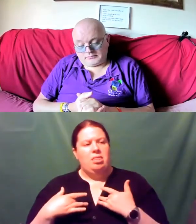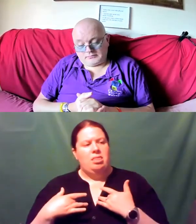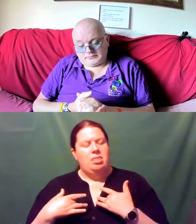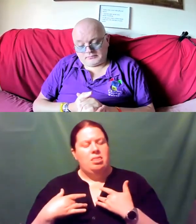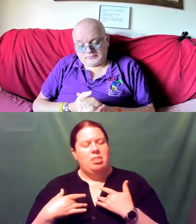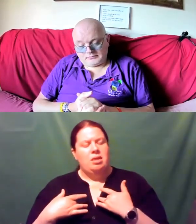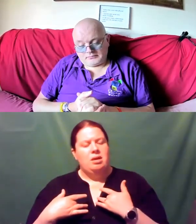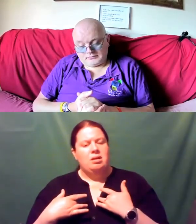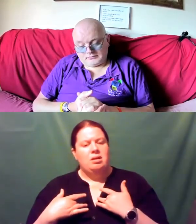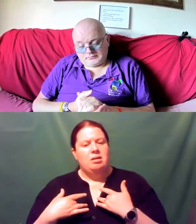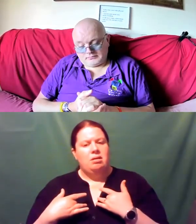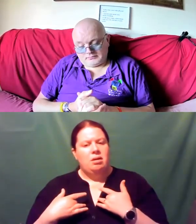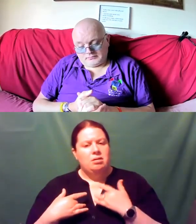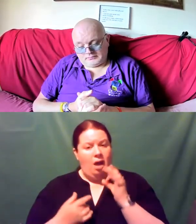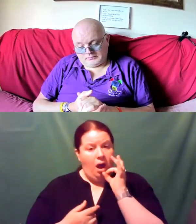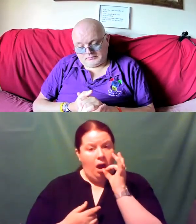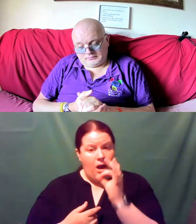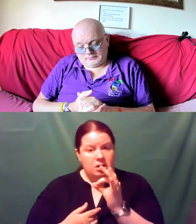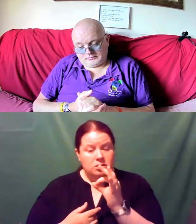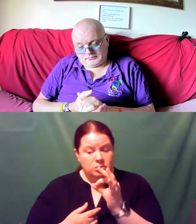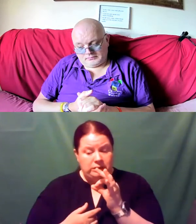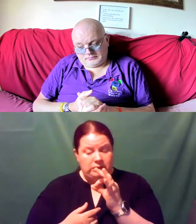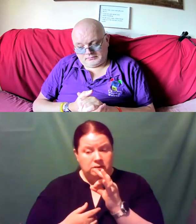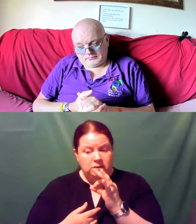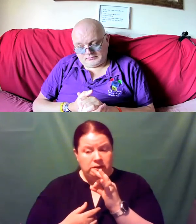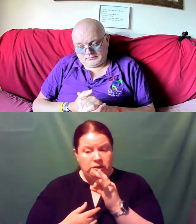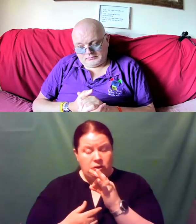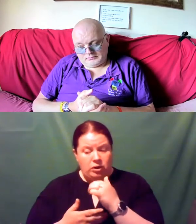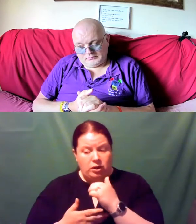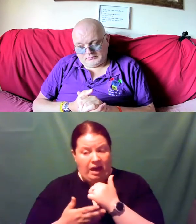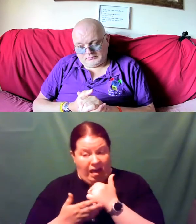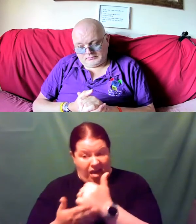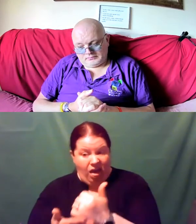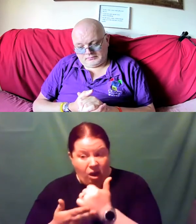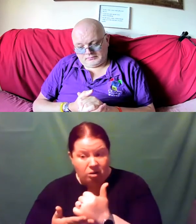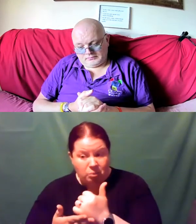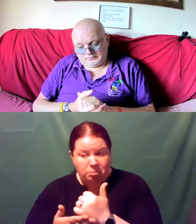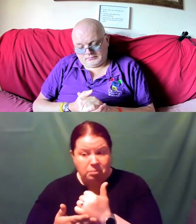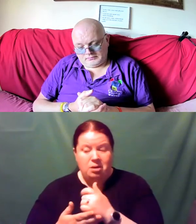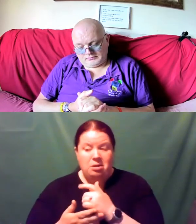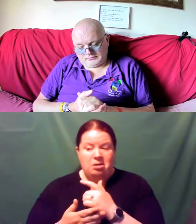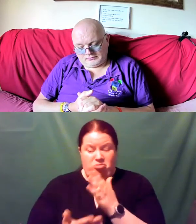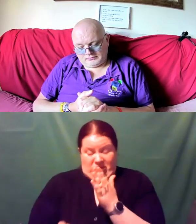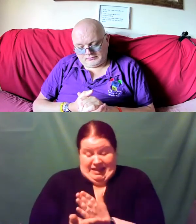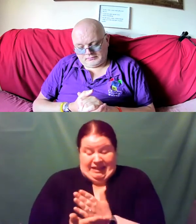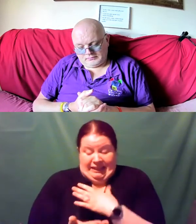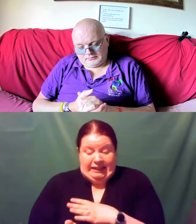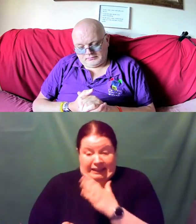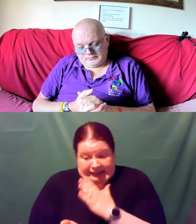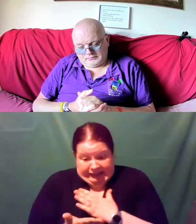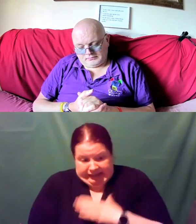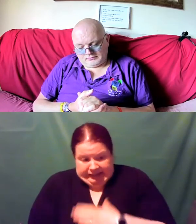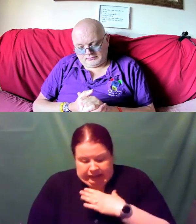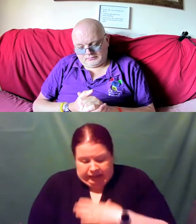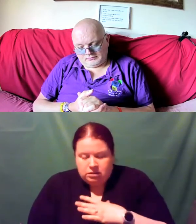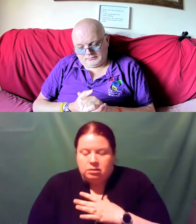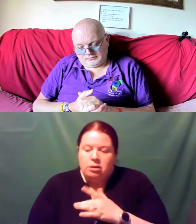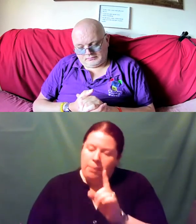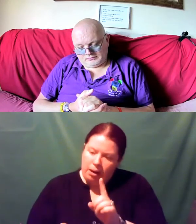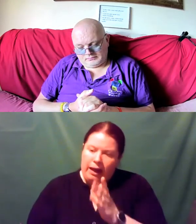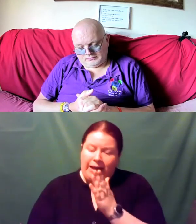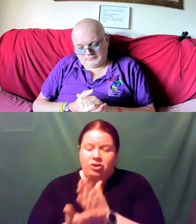know, asking for help when you don't need it is actually, that proactivity means that at the point where you